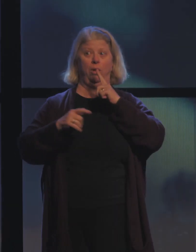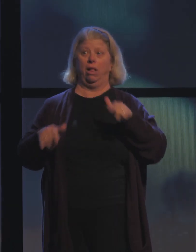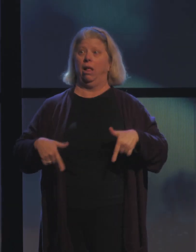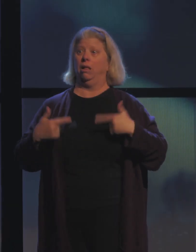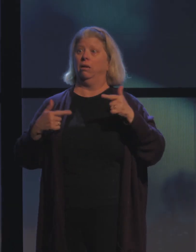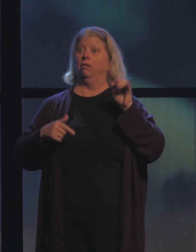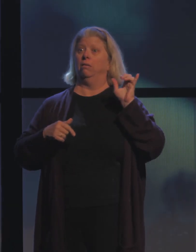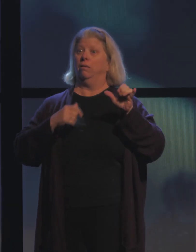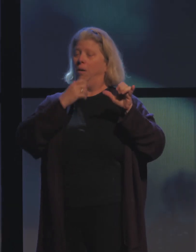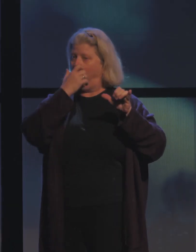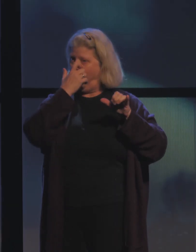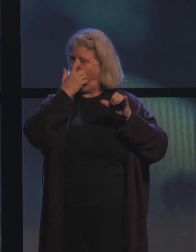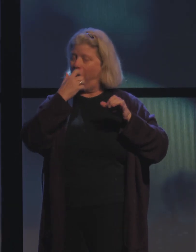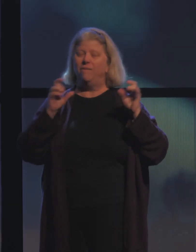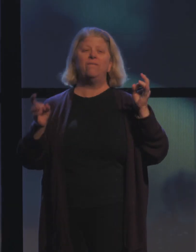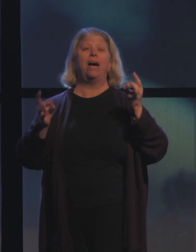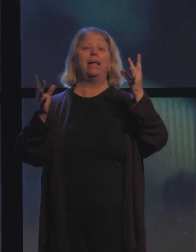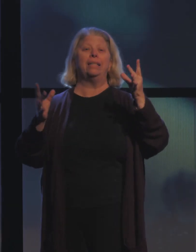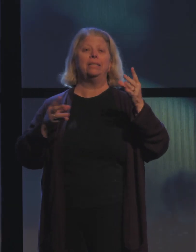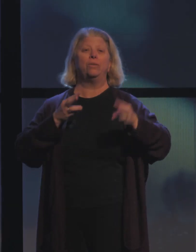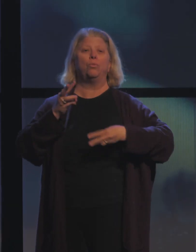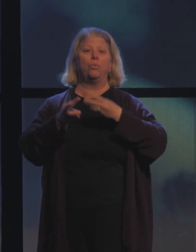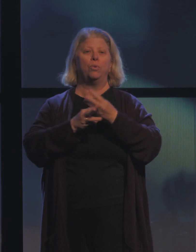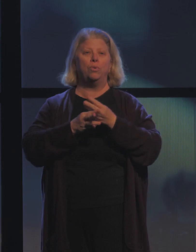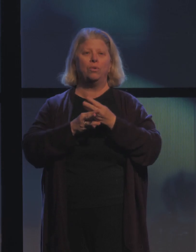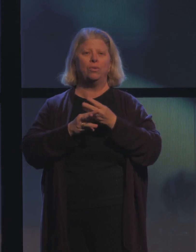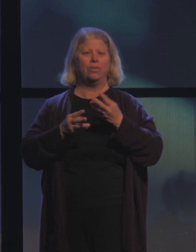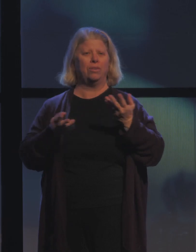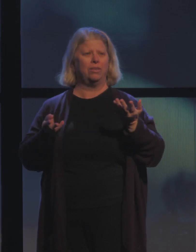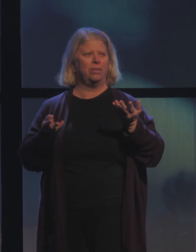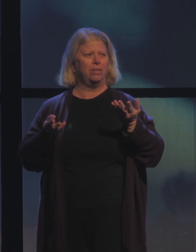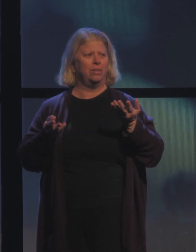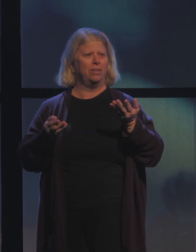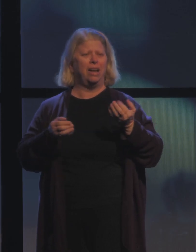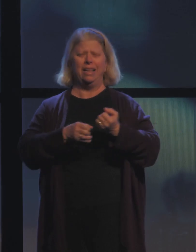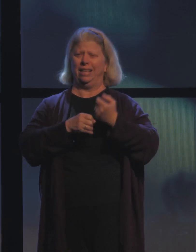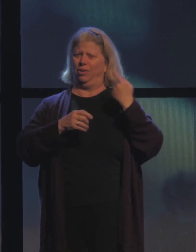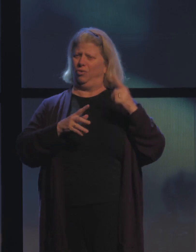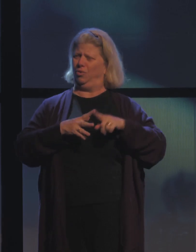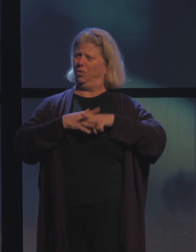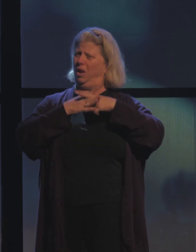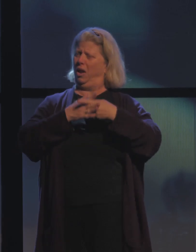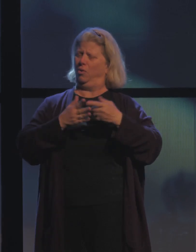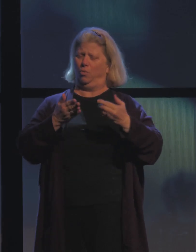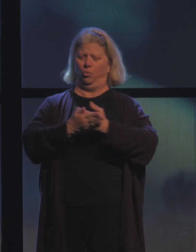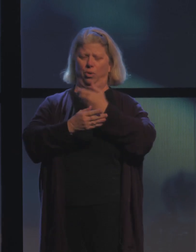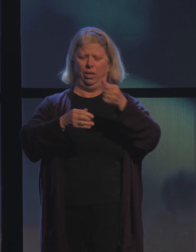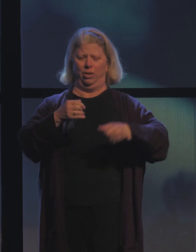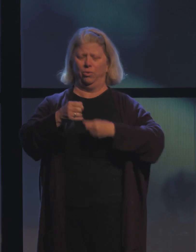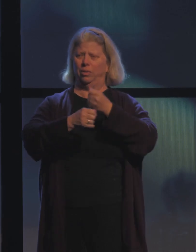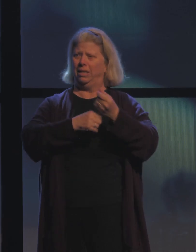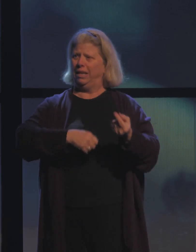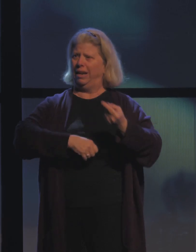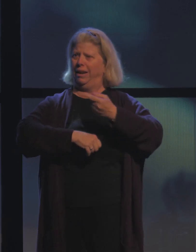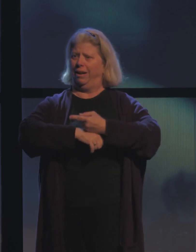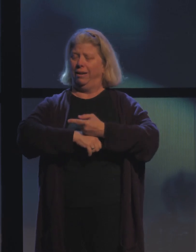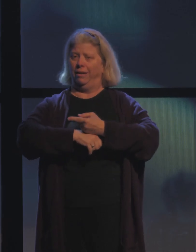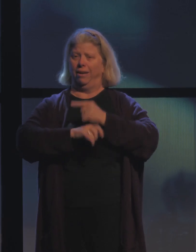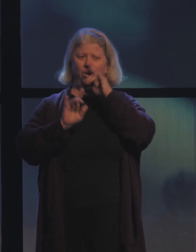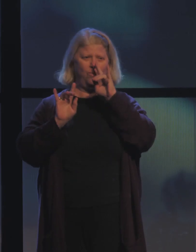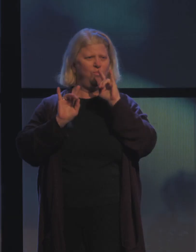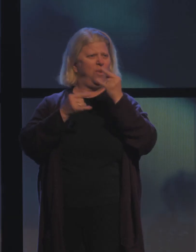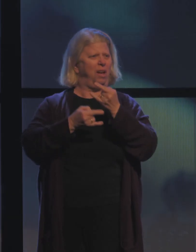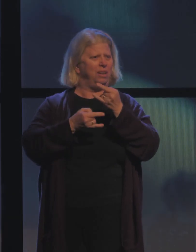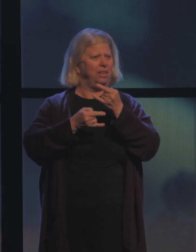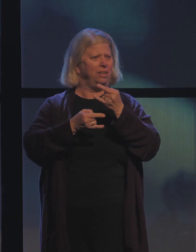reality of violence in the world. Like, that's how last year started, like New Year's Day. Ironically,